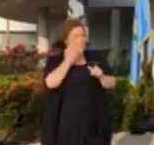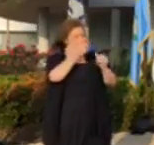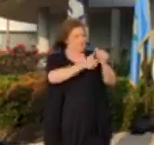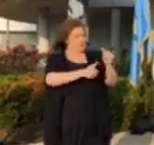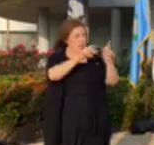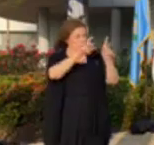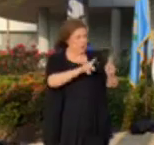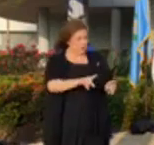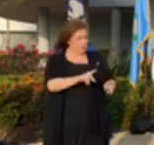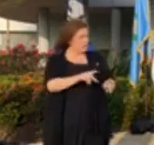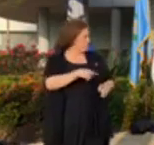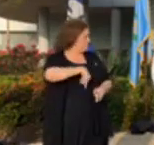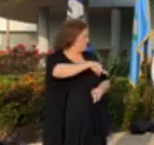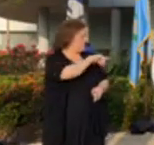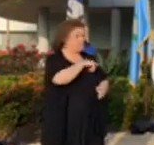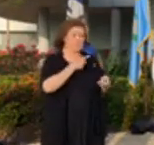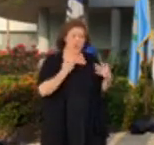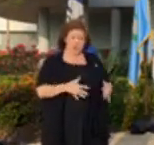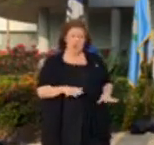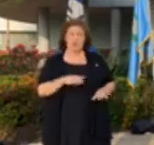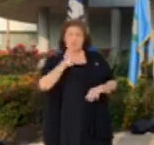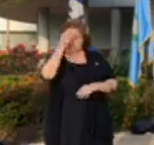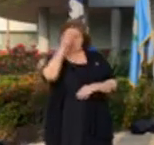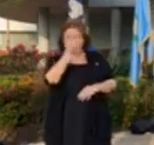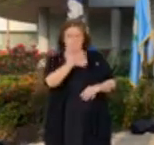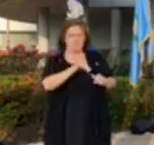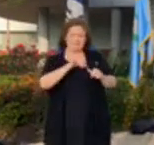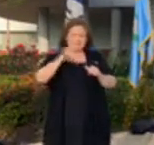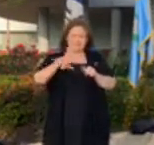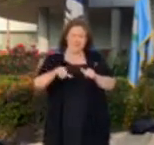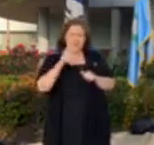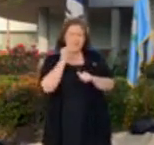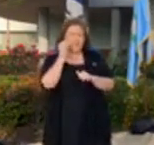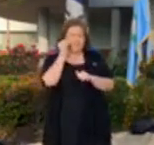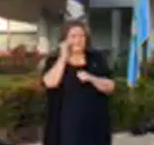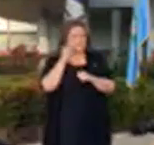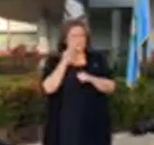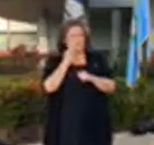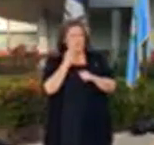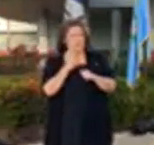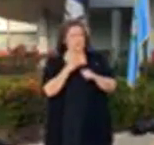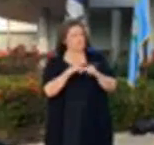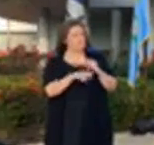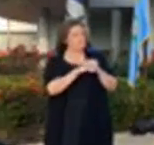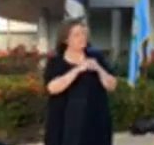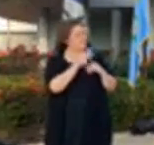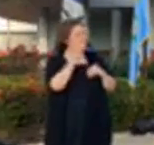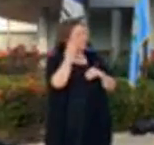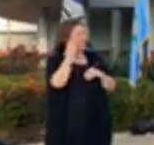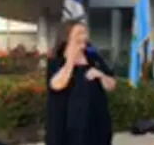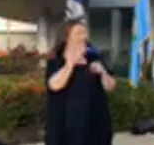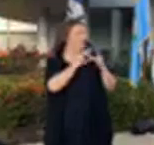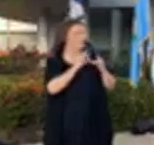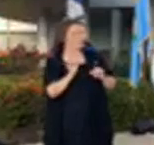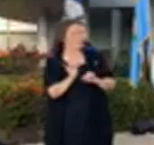person beside me here has asked you to. I will add one other thing, and I'm glad that Madam Mayor mentioned this as